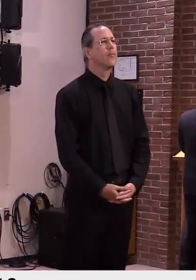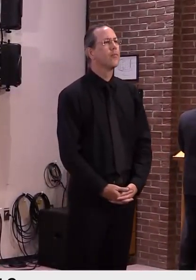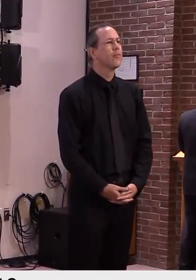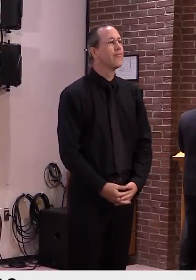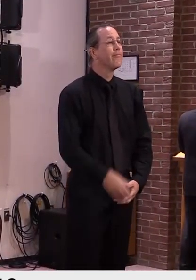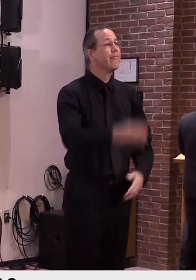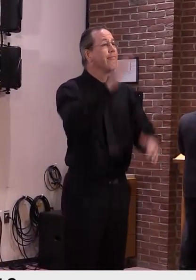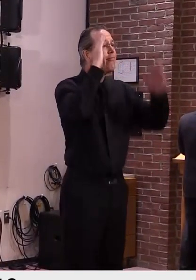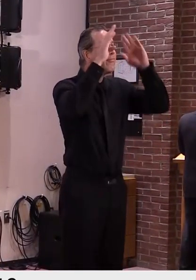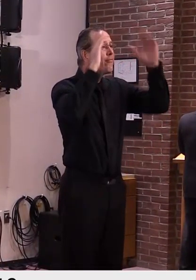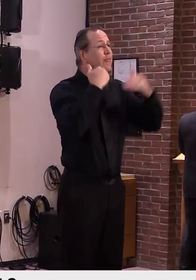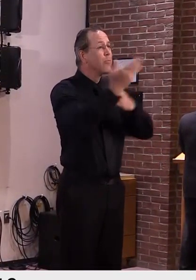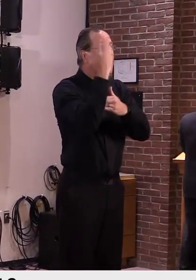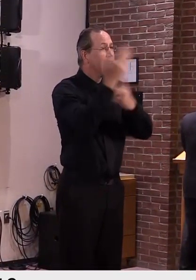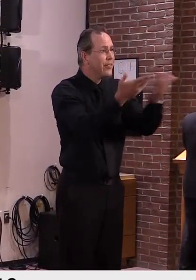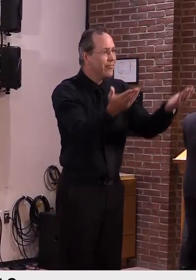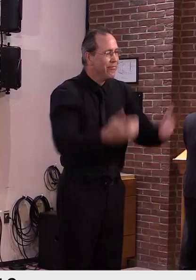Good morning, everyone.